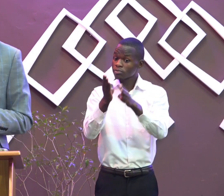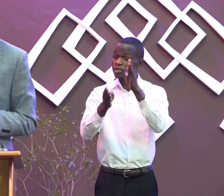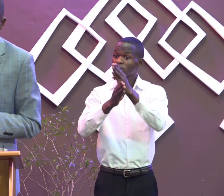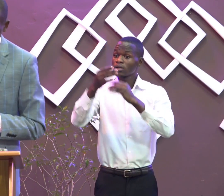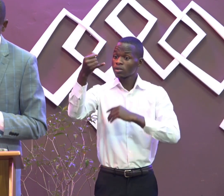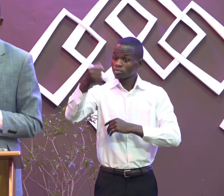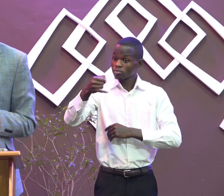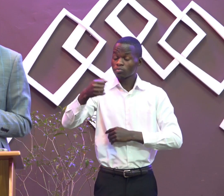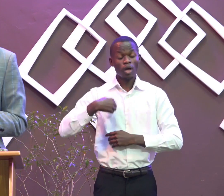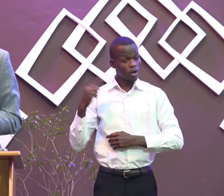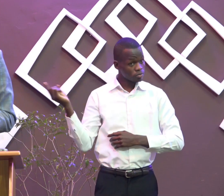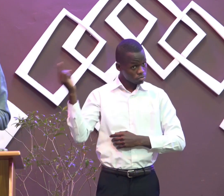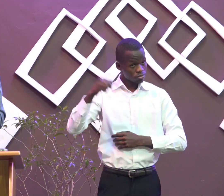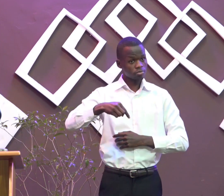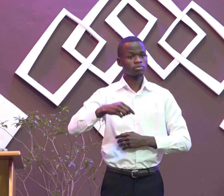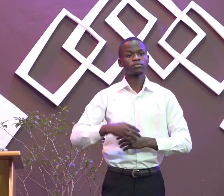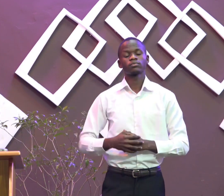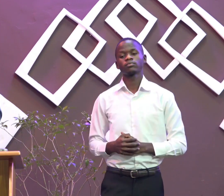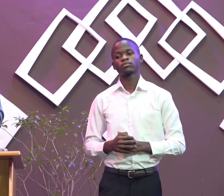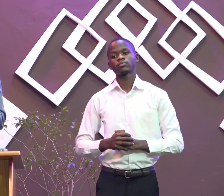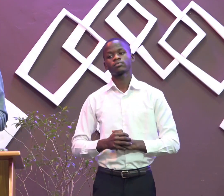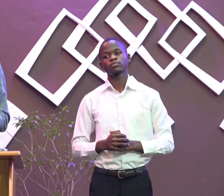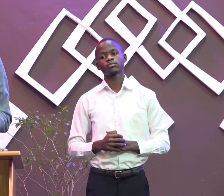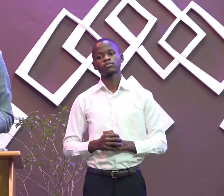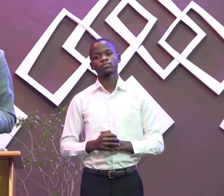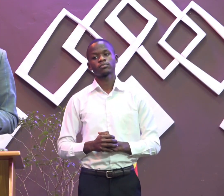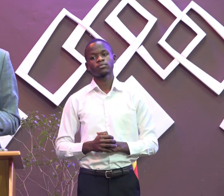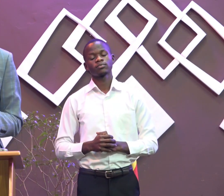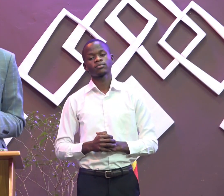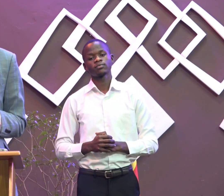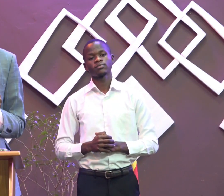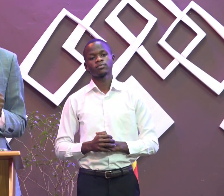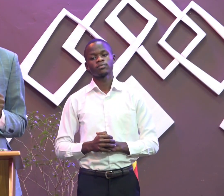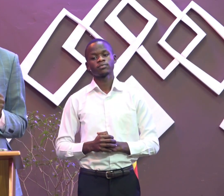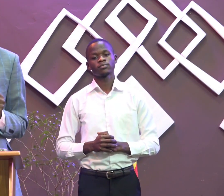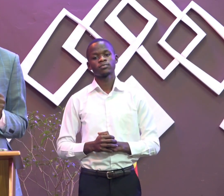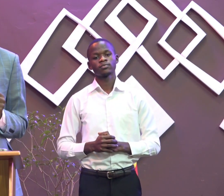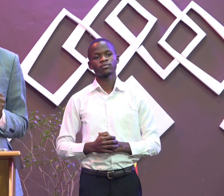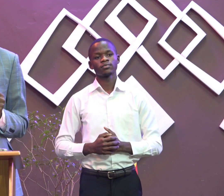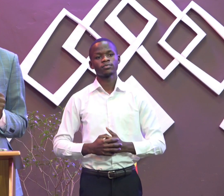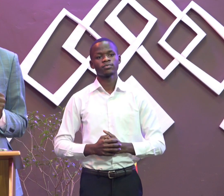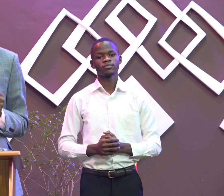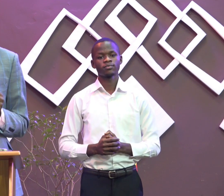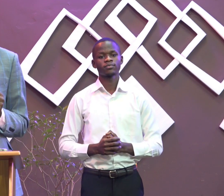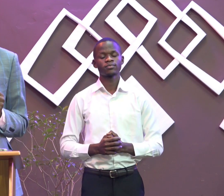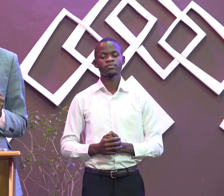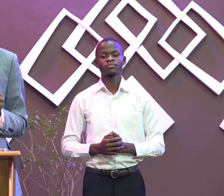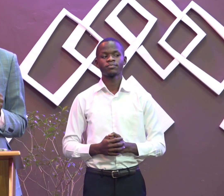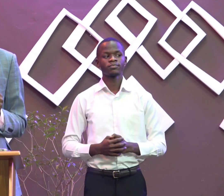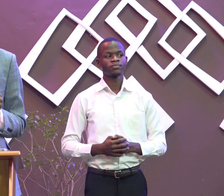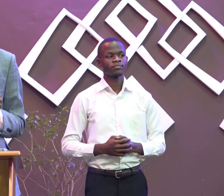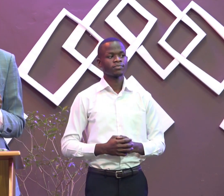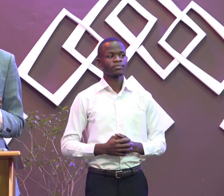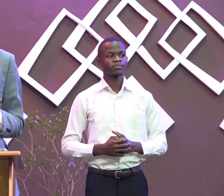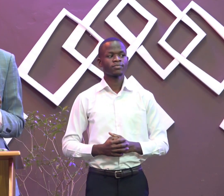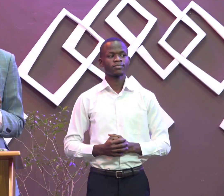There is someone that came and spoke to us openly and told us, with the word, you have the word. But if you are